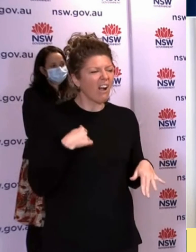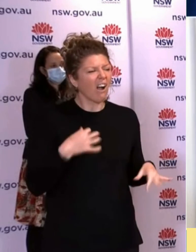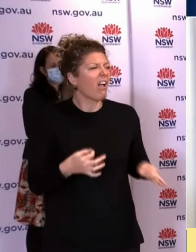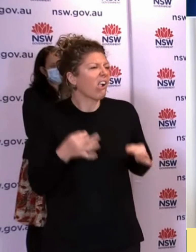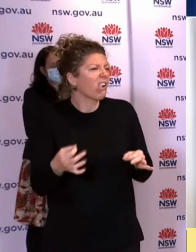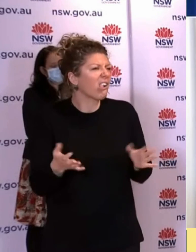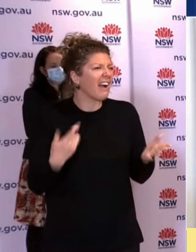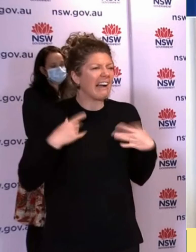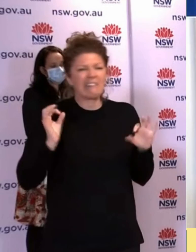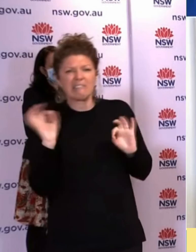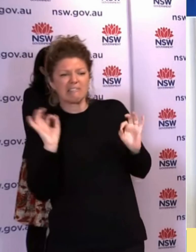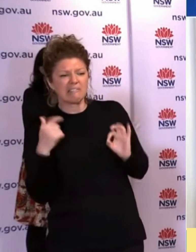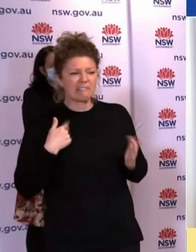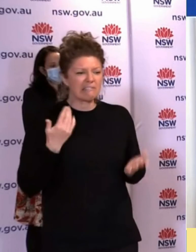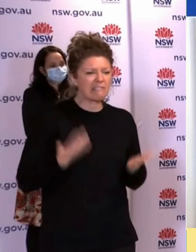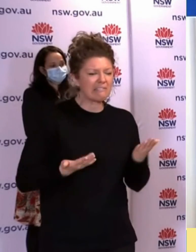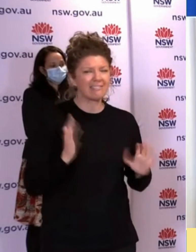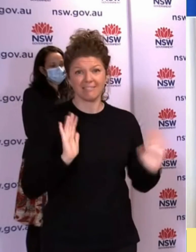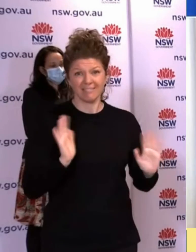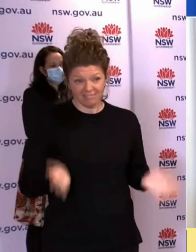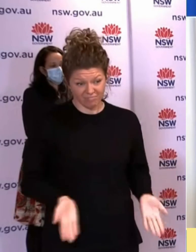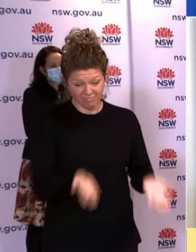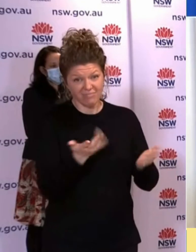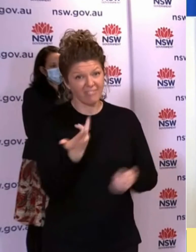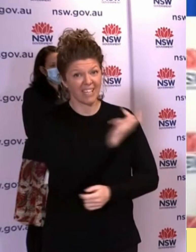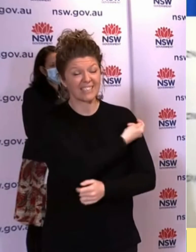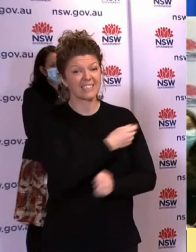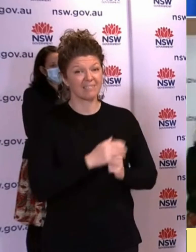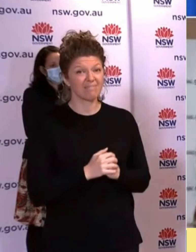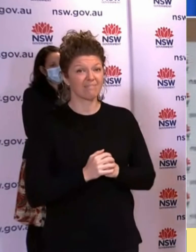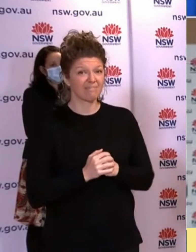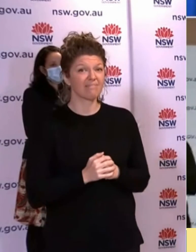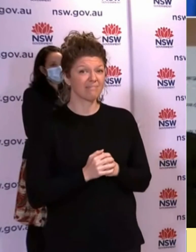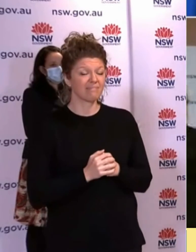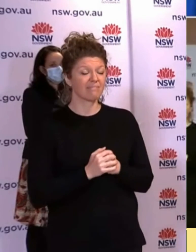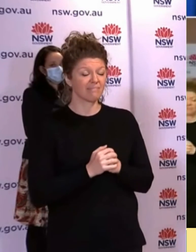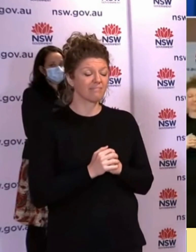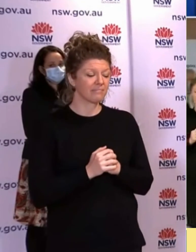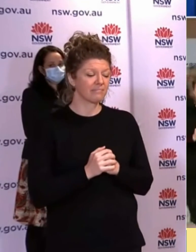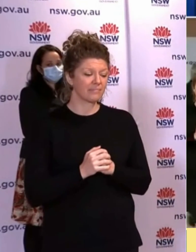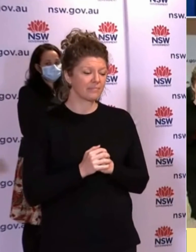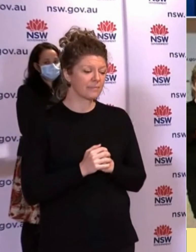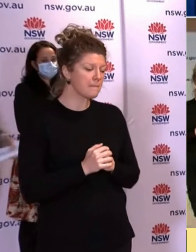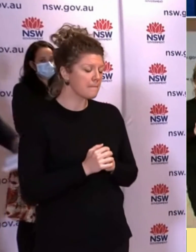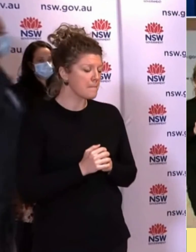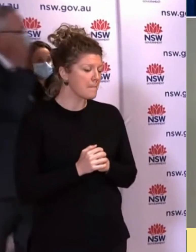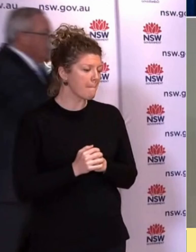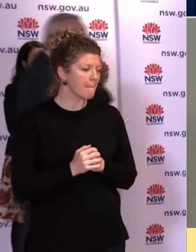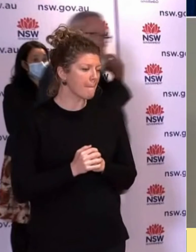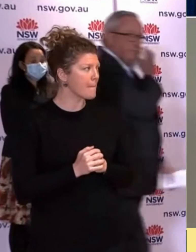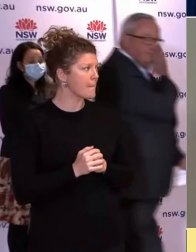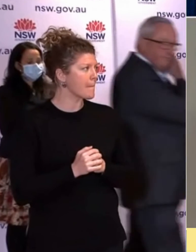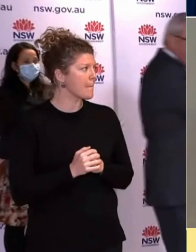delay. This is the chance and we want people to take it. Minister, may I ask you, just to clarify something we were talking about